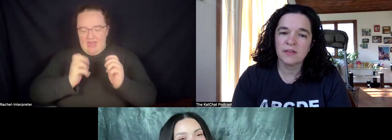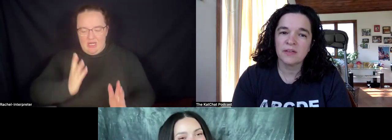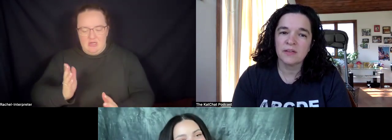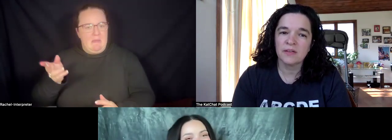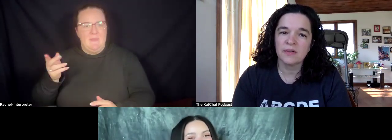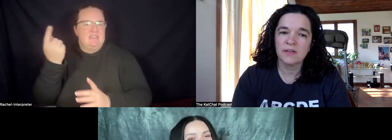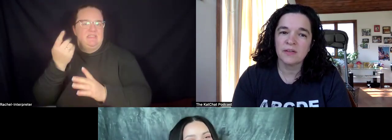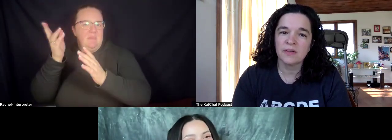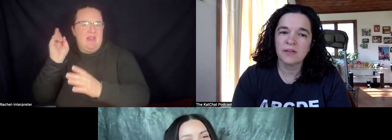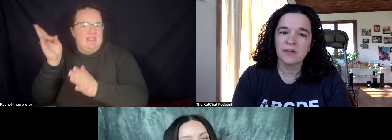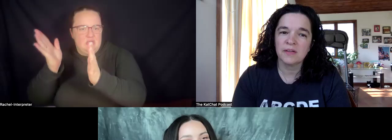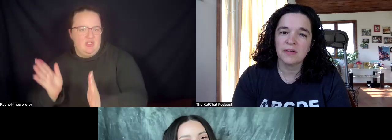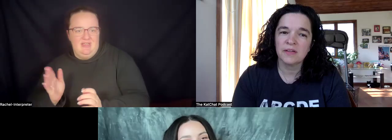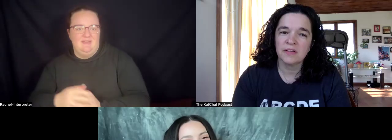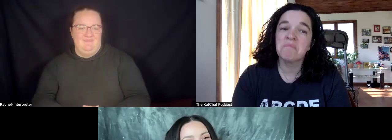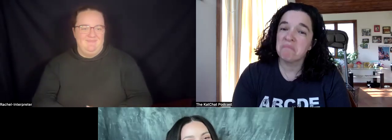some sort.